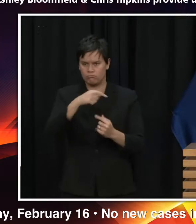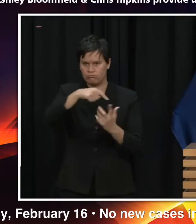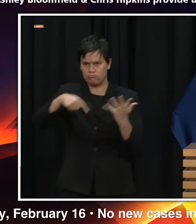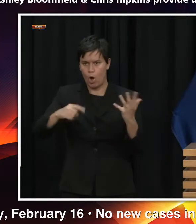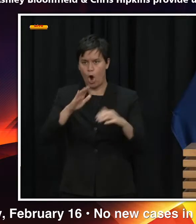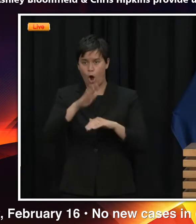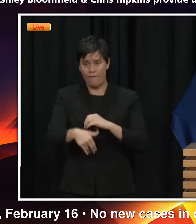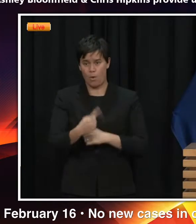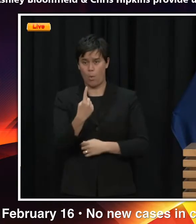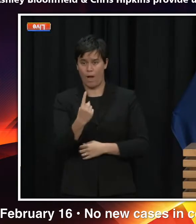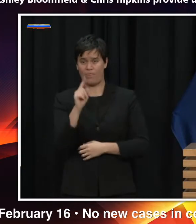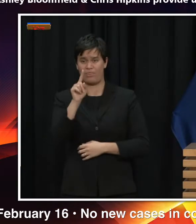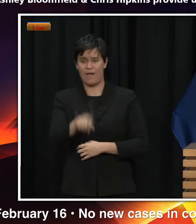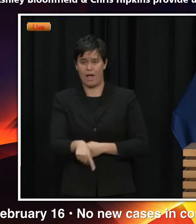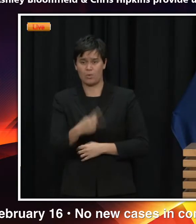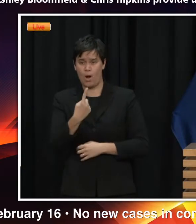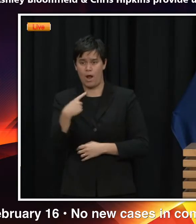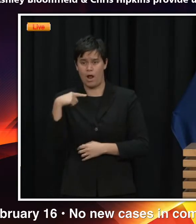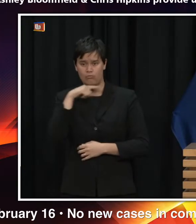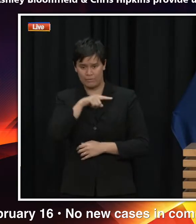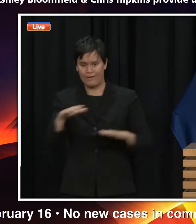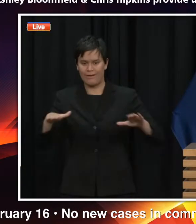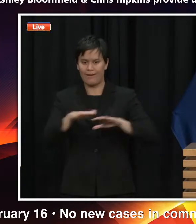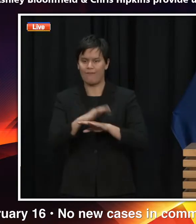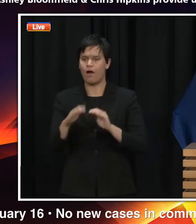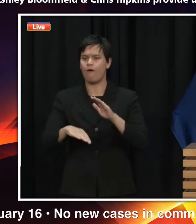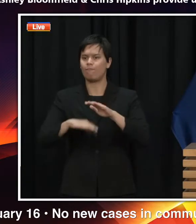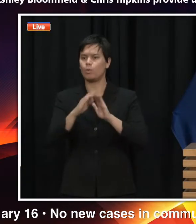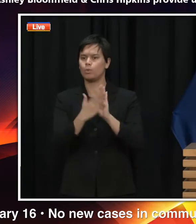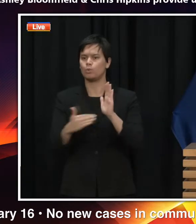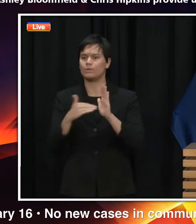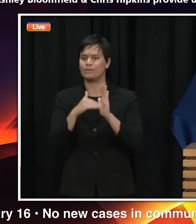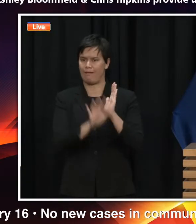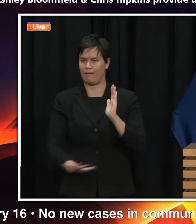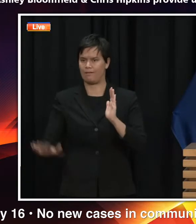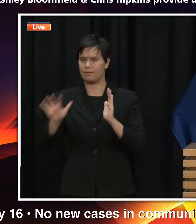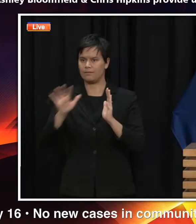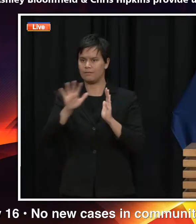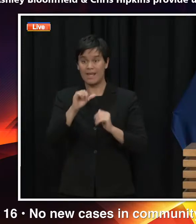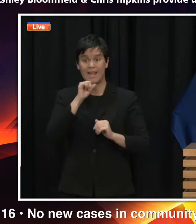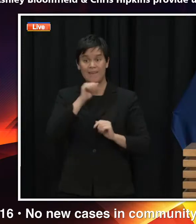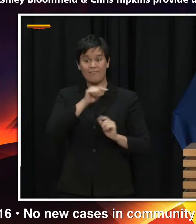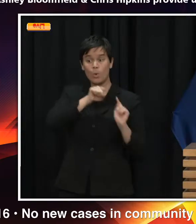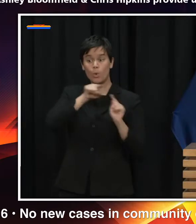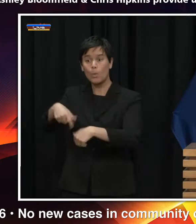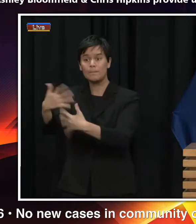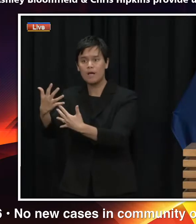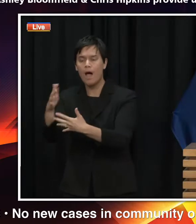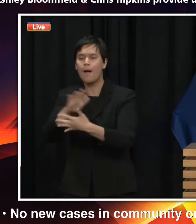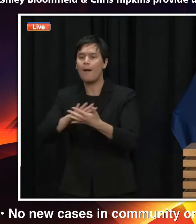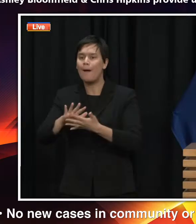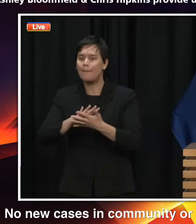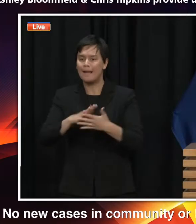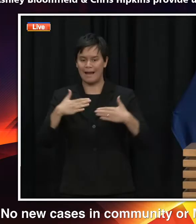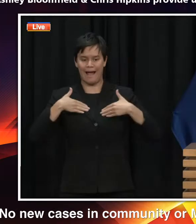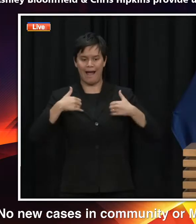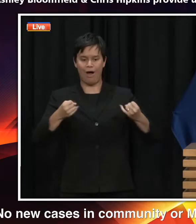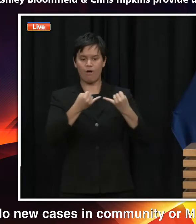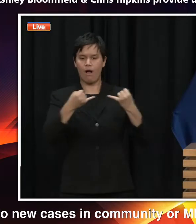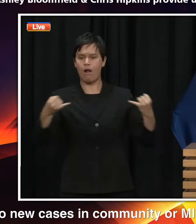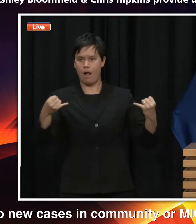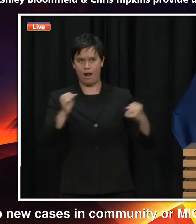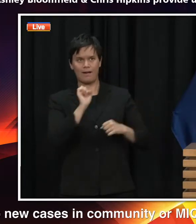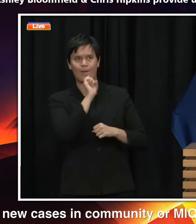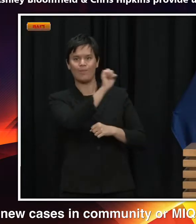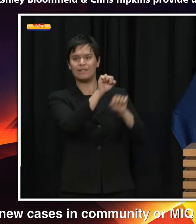look at that website, it means you don't have to call Healthline to find out where to go, and in fact, Healthline has increased its capacity tenfold over